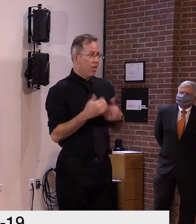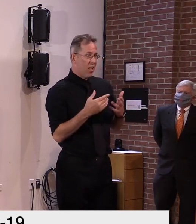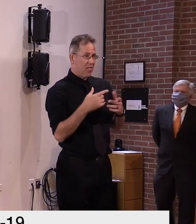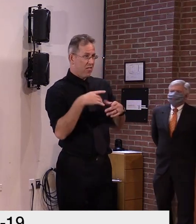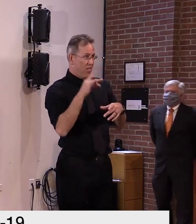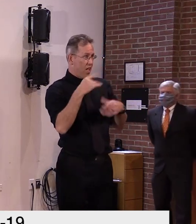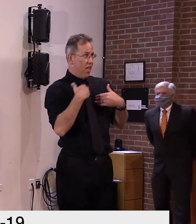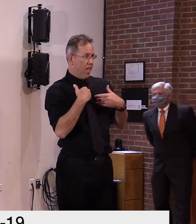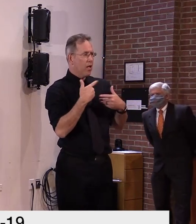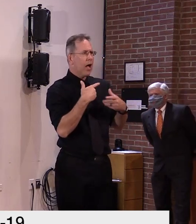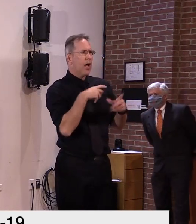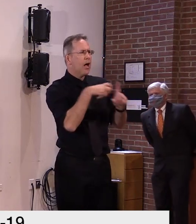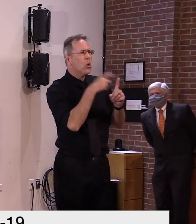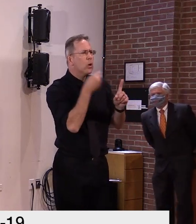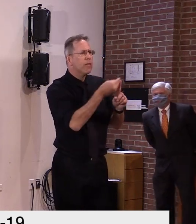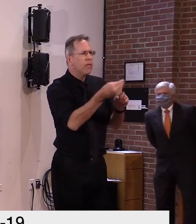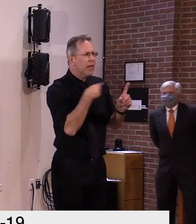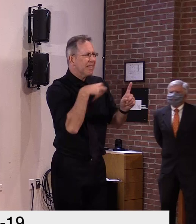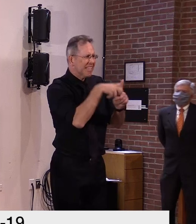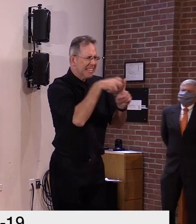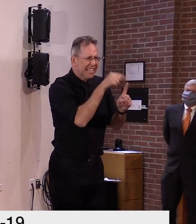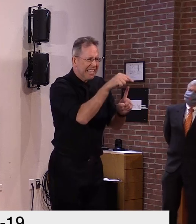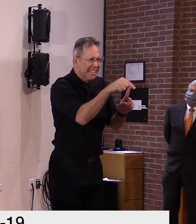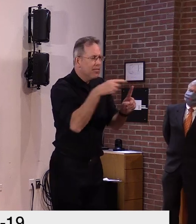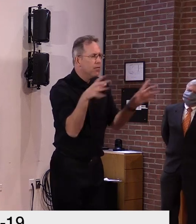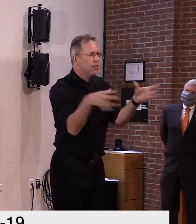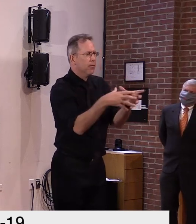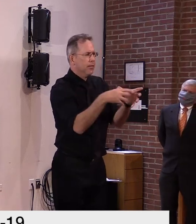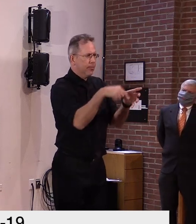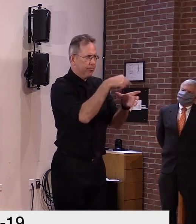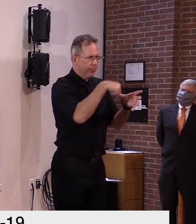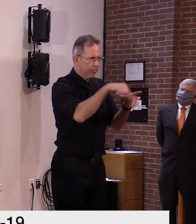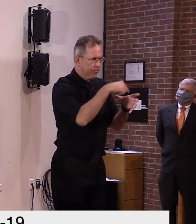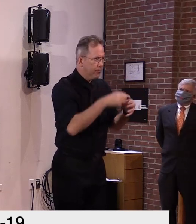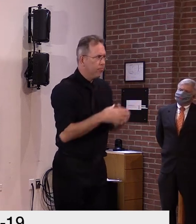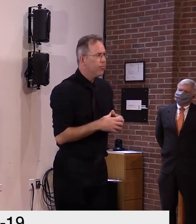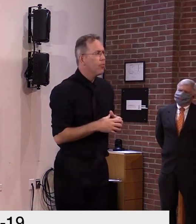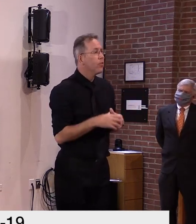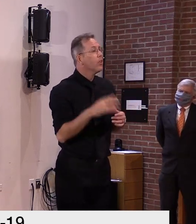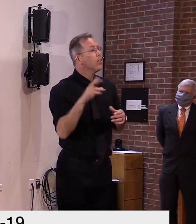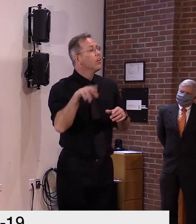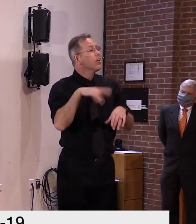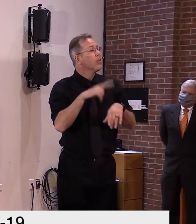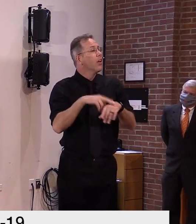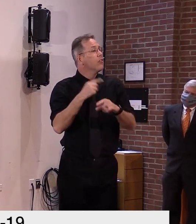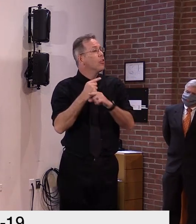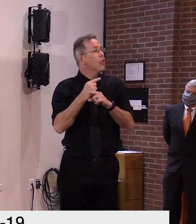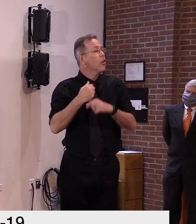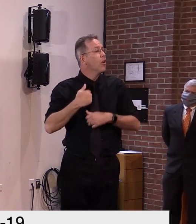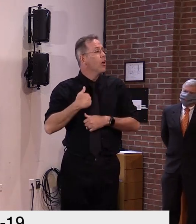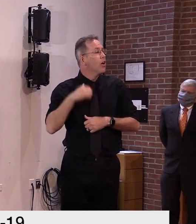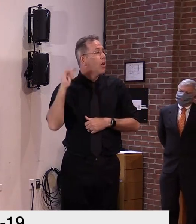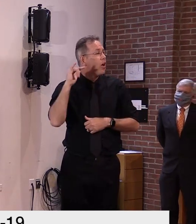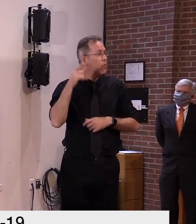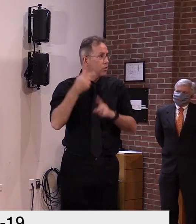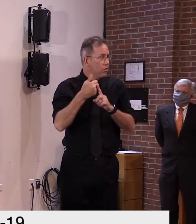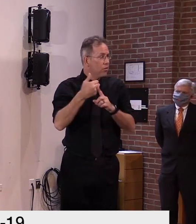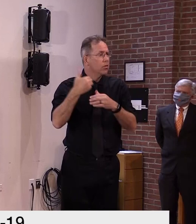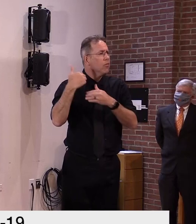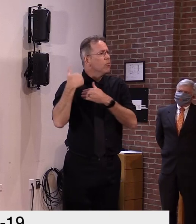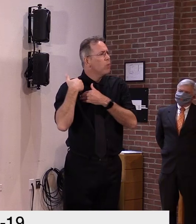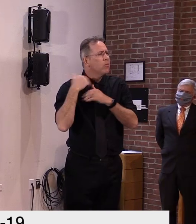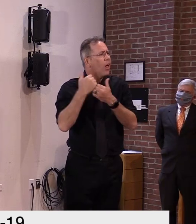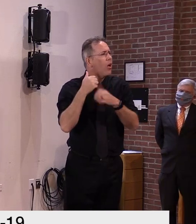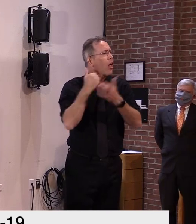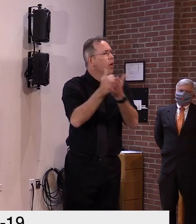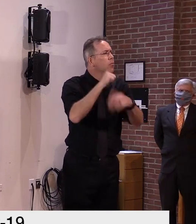more cases were reported. The Guard, as you know, plays a big role in testing in the state, and they take testing really